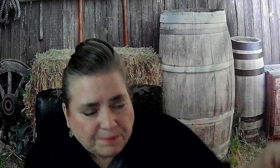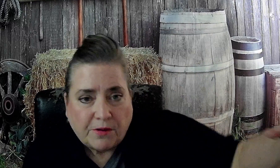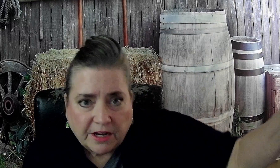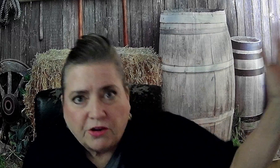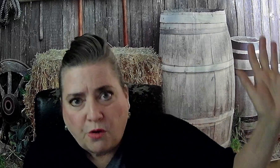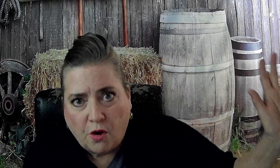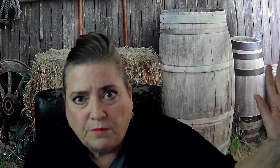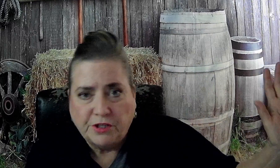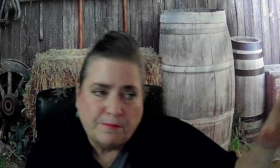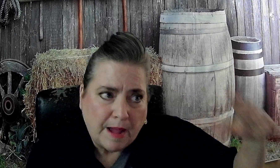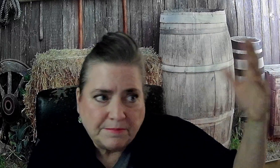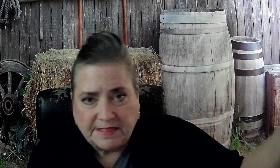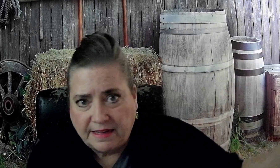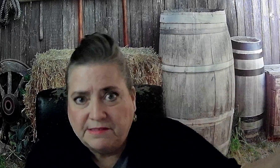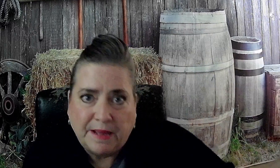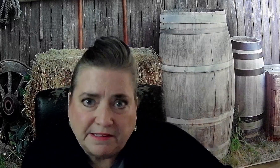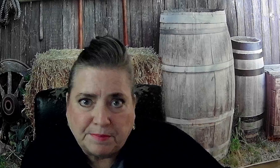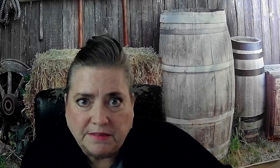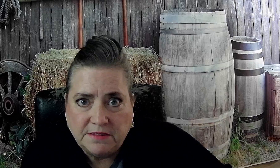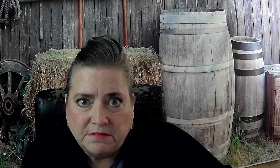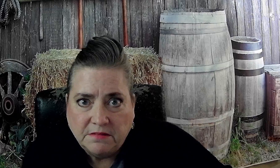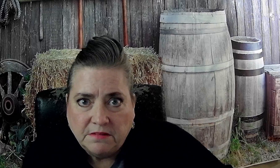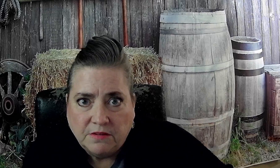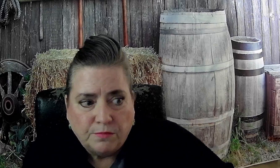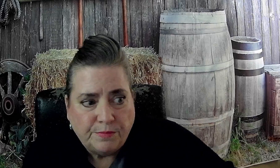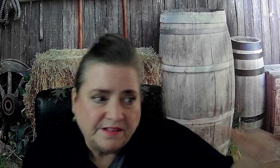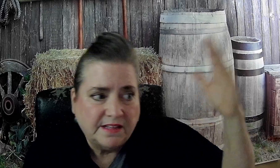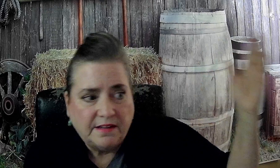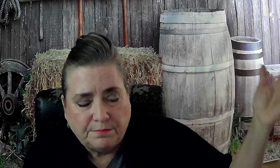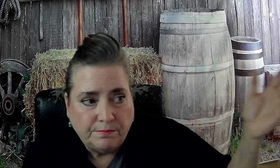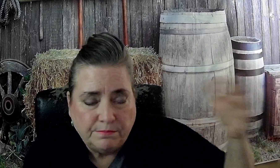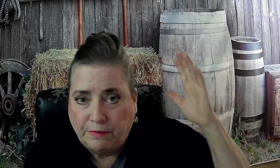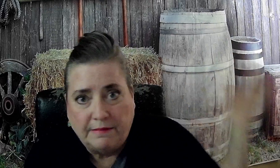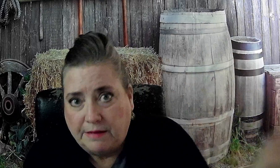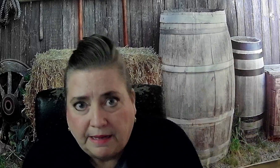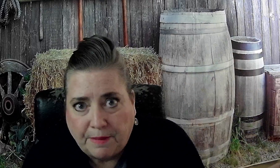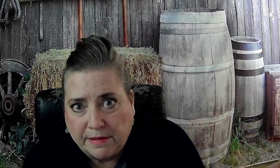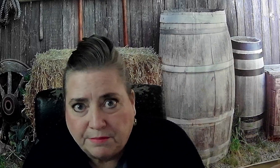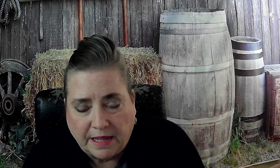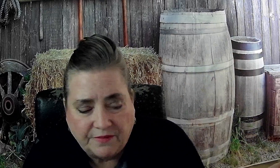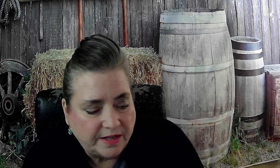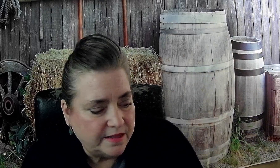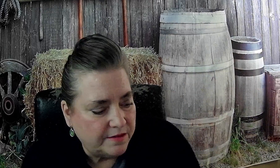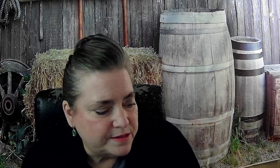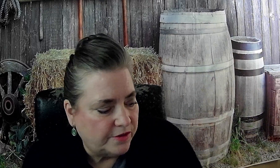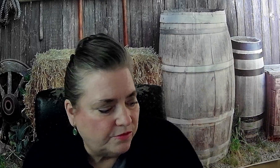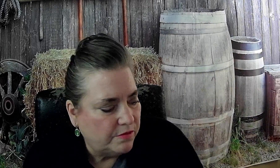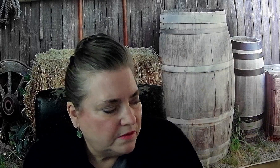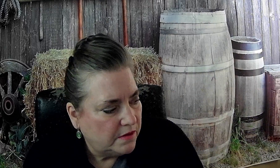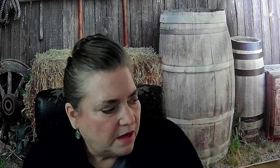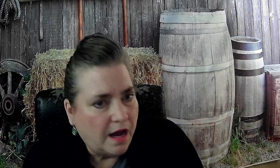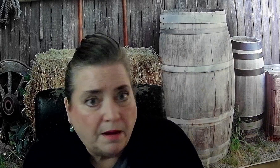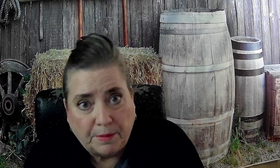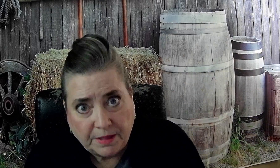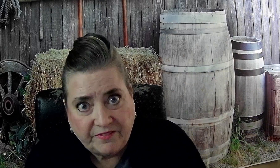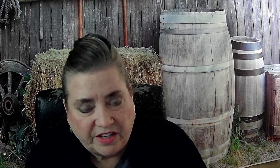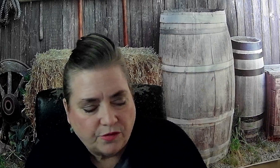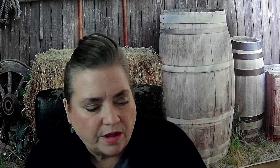to go home to their mom's and dad's basement because I can't possibly have anything else to do but play video games all